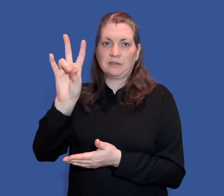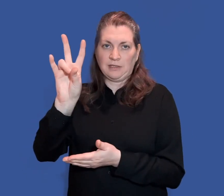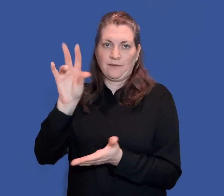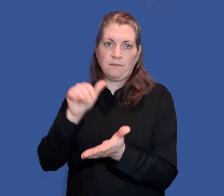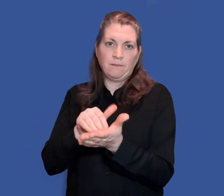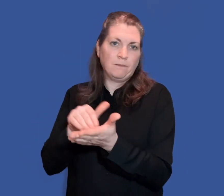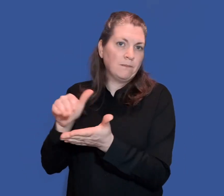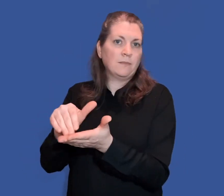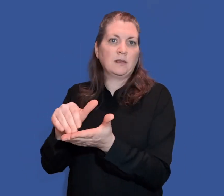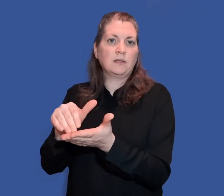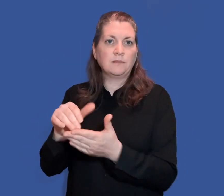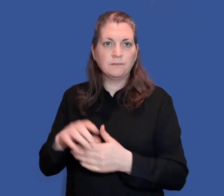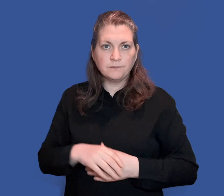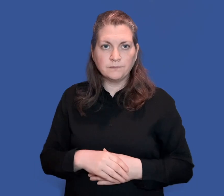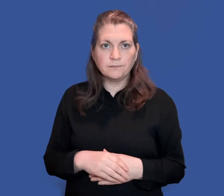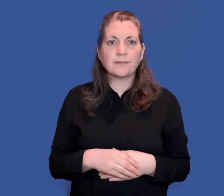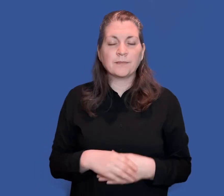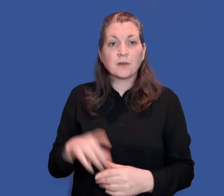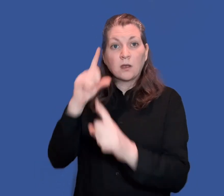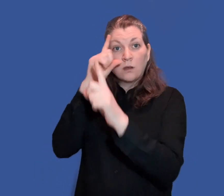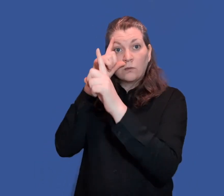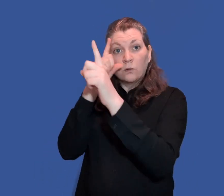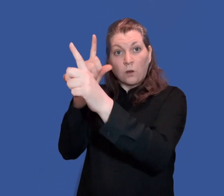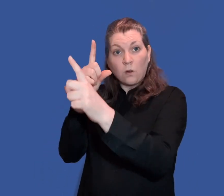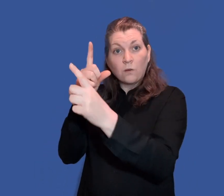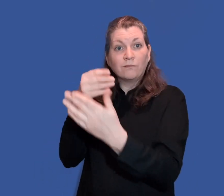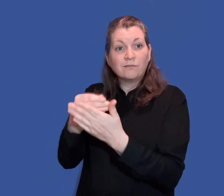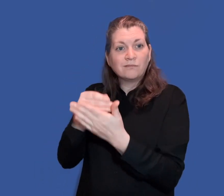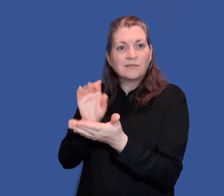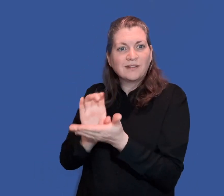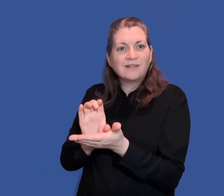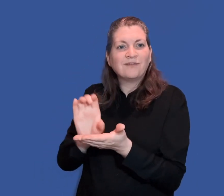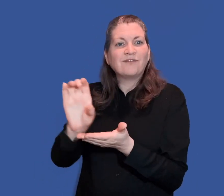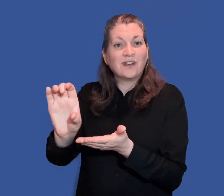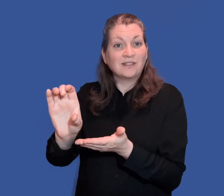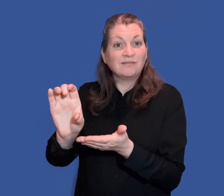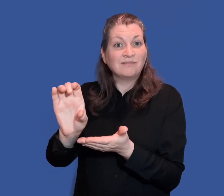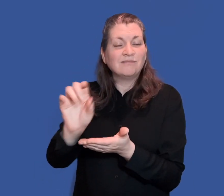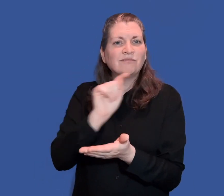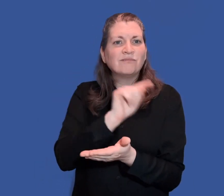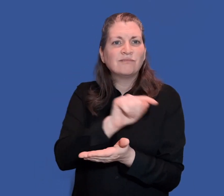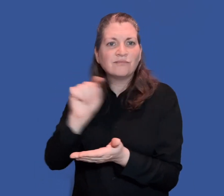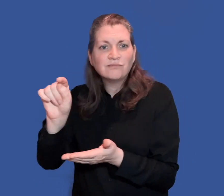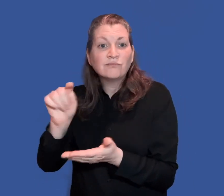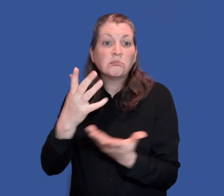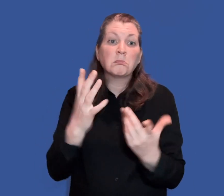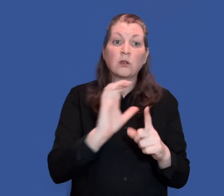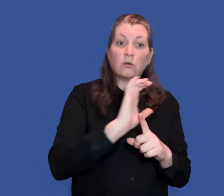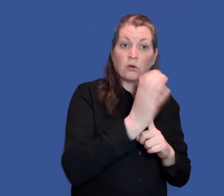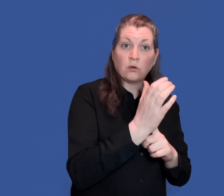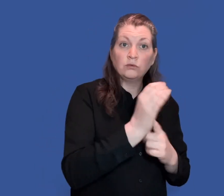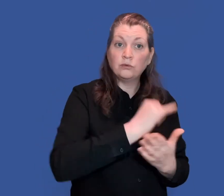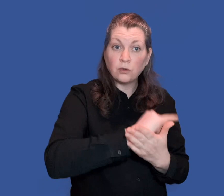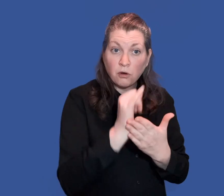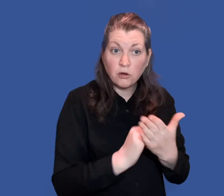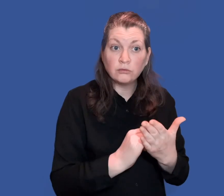With the proposed budget totaling $7 million. Its purpose is to